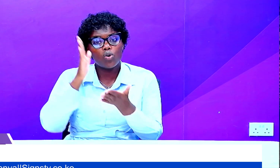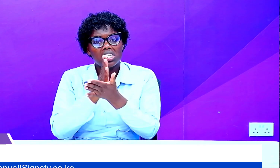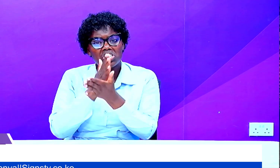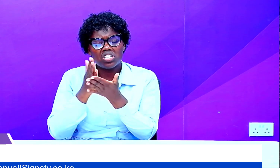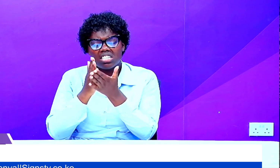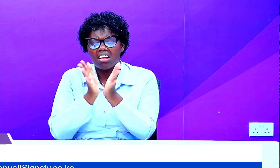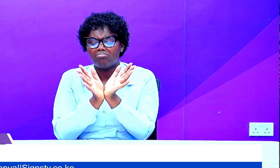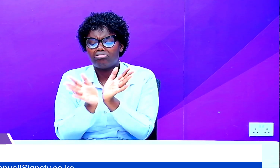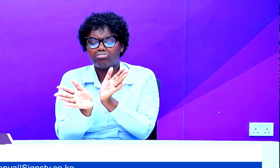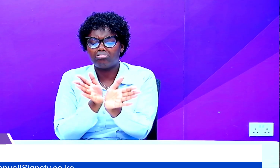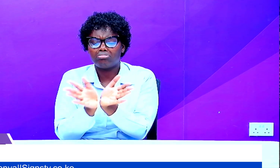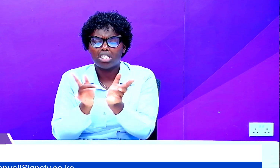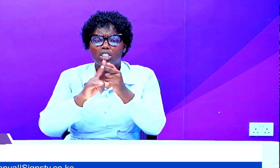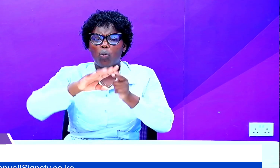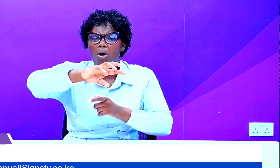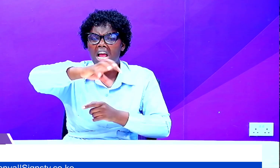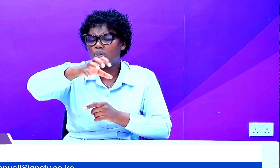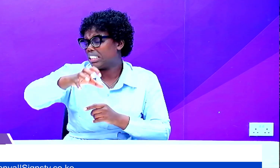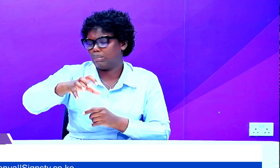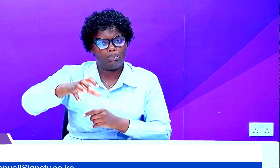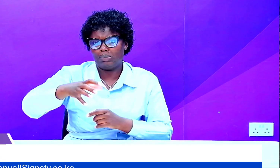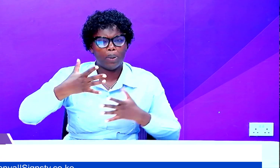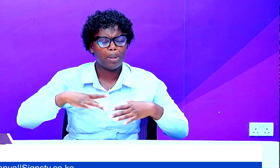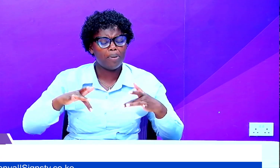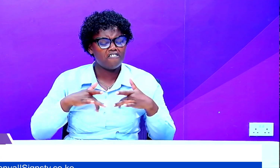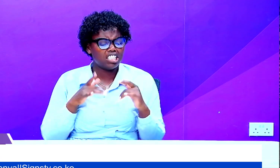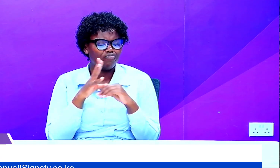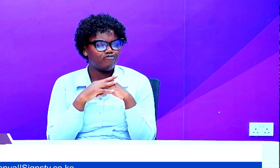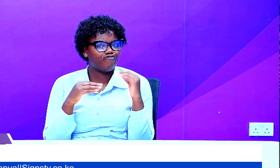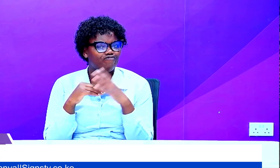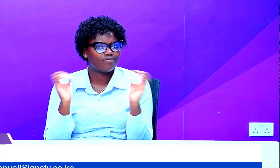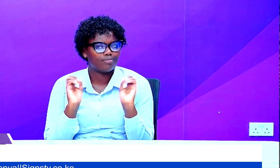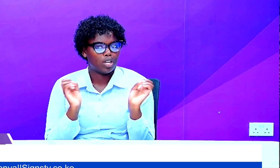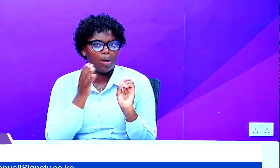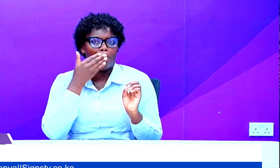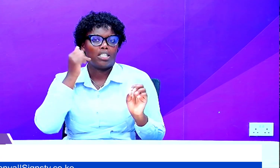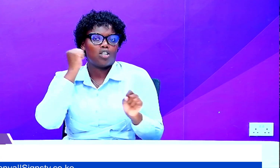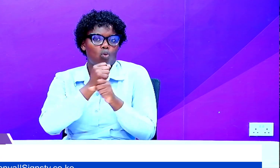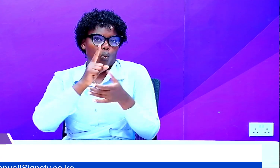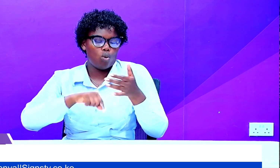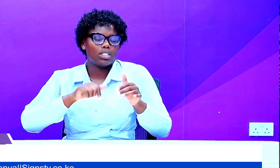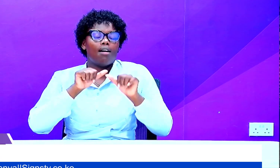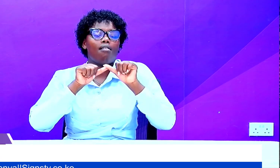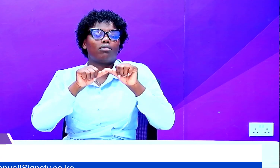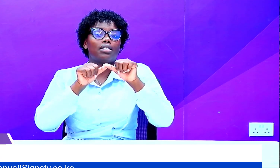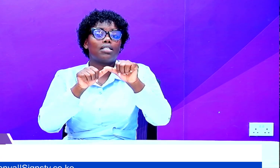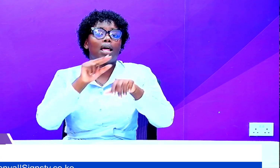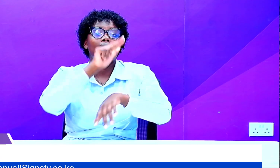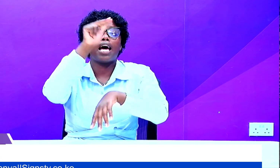Some people have no agreement. They have wrangles about the education. And then some